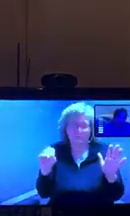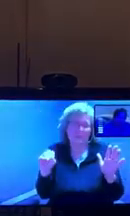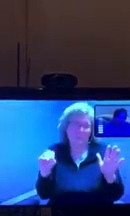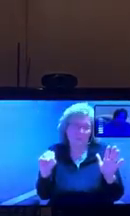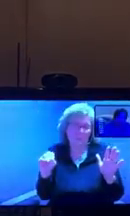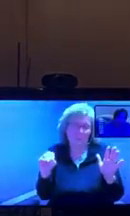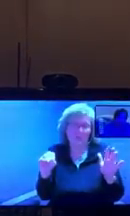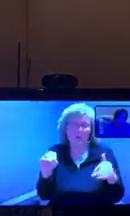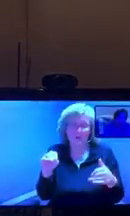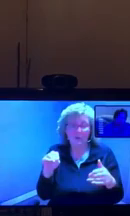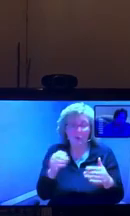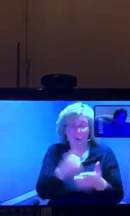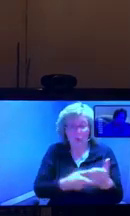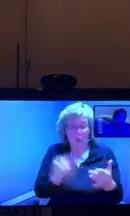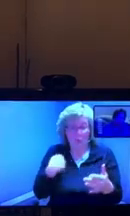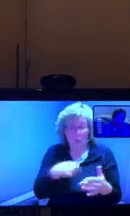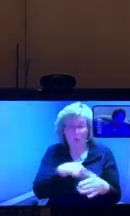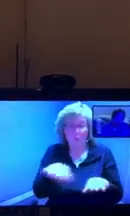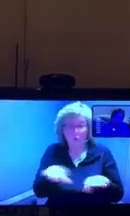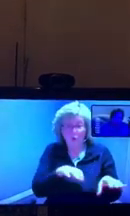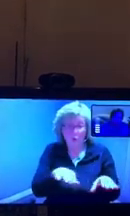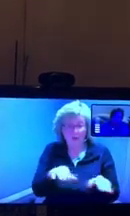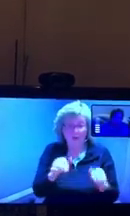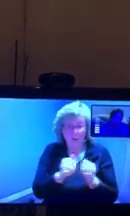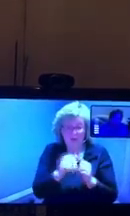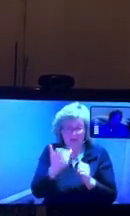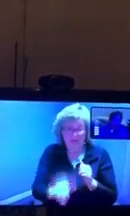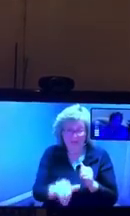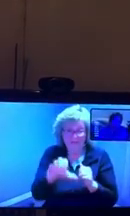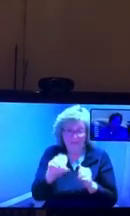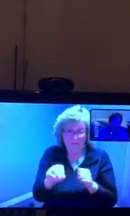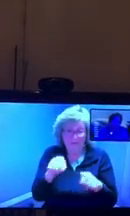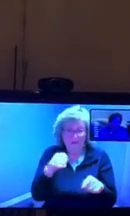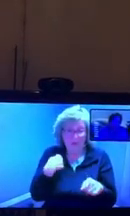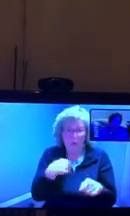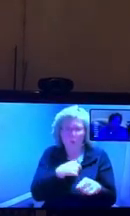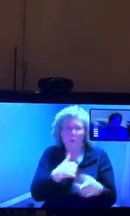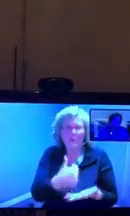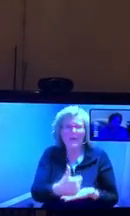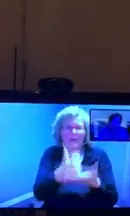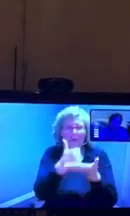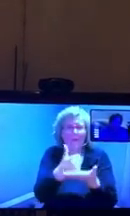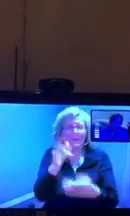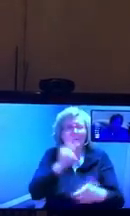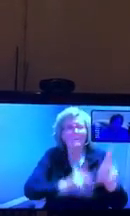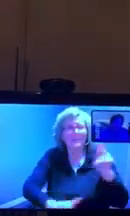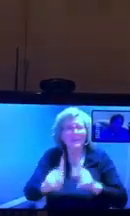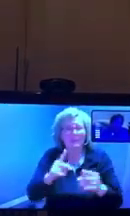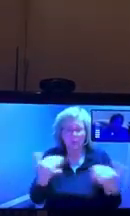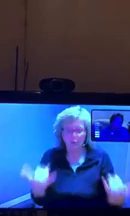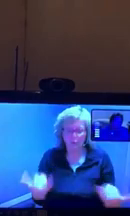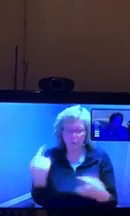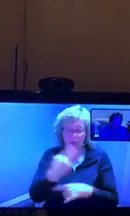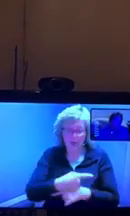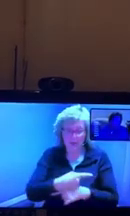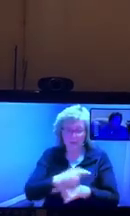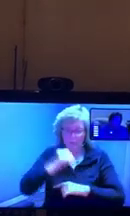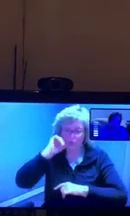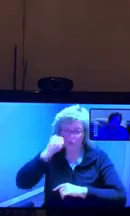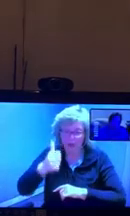So with what we're doing with the crowdfunding, we're going to be able to help people today, tomorrow, next week, a